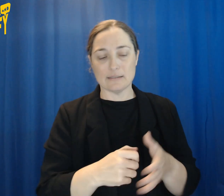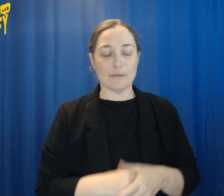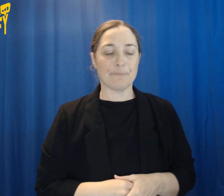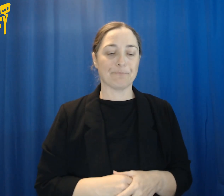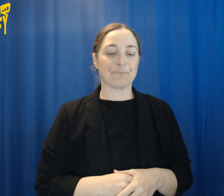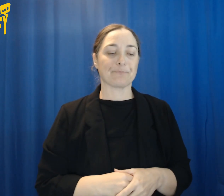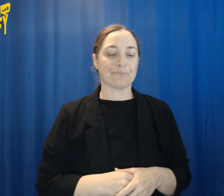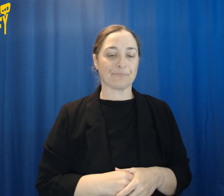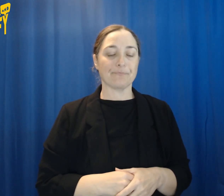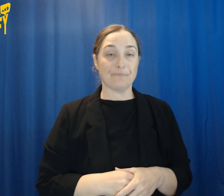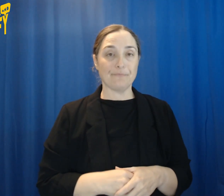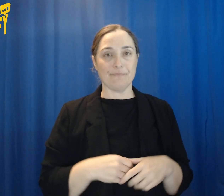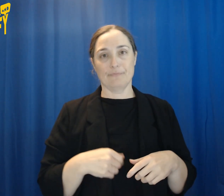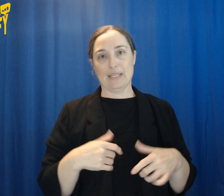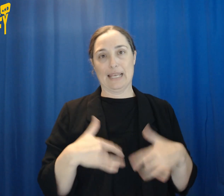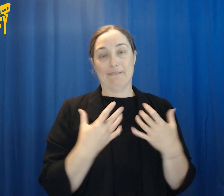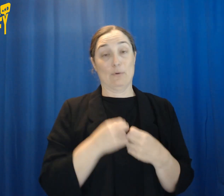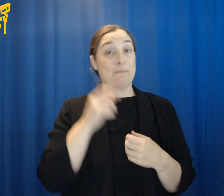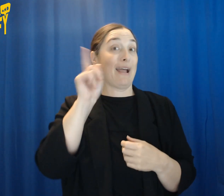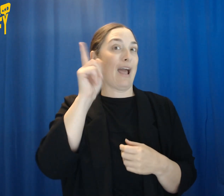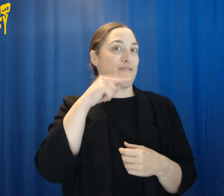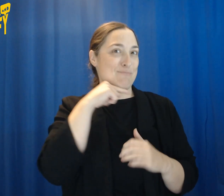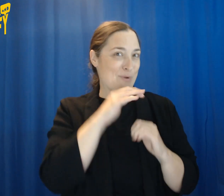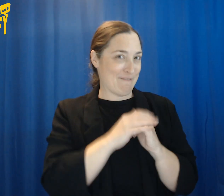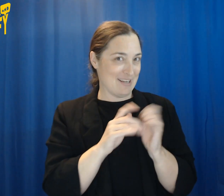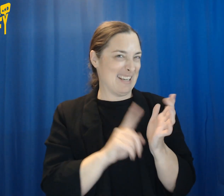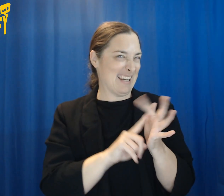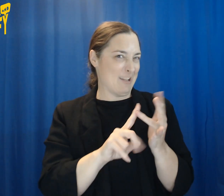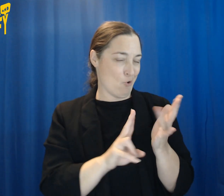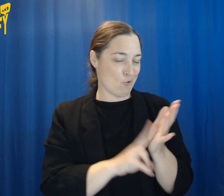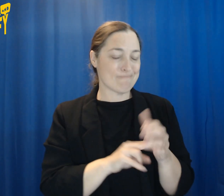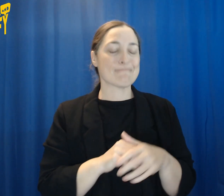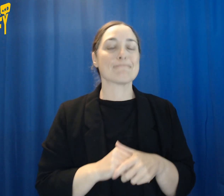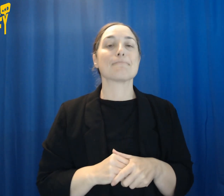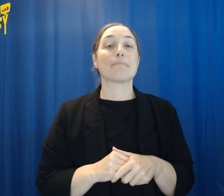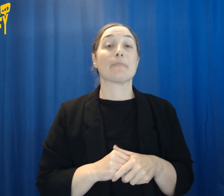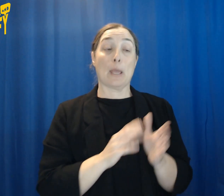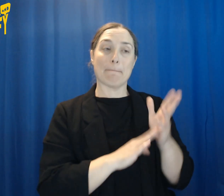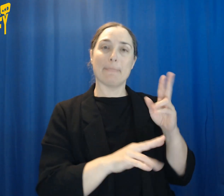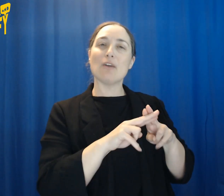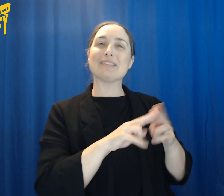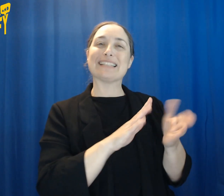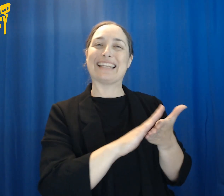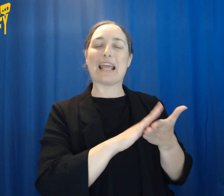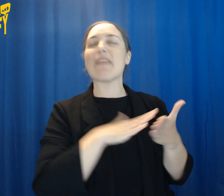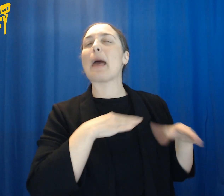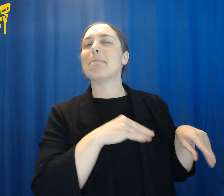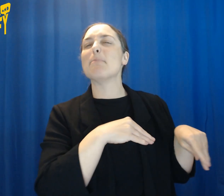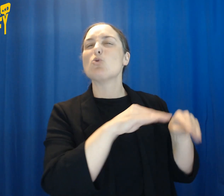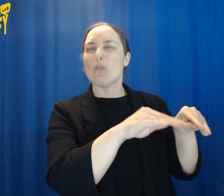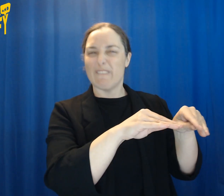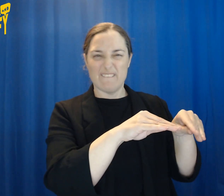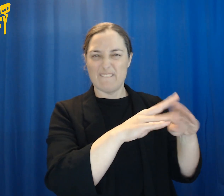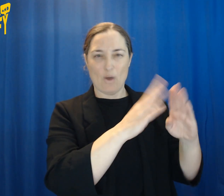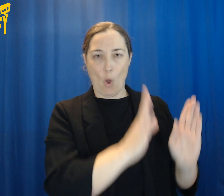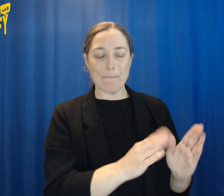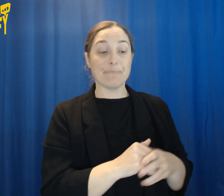boyfriend I have now. Hey, Leon. And it was like my parents were cleaning out because they were moving and I had a box of my